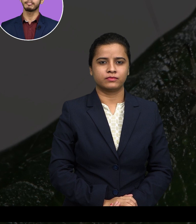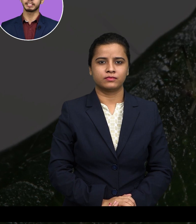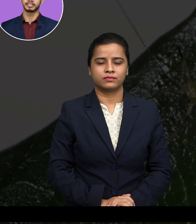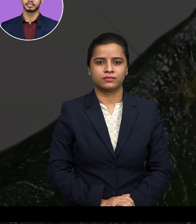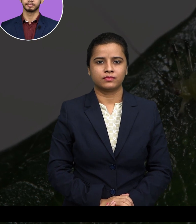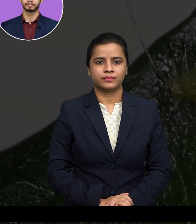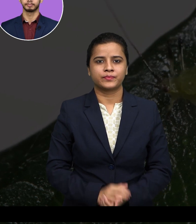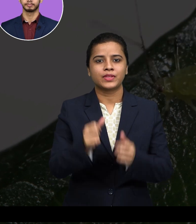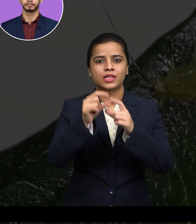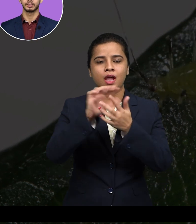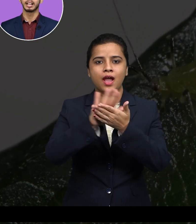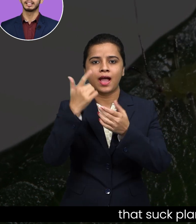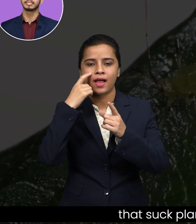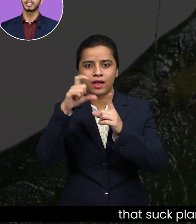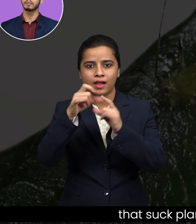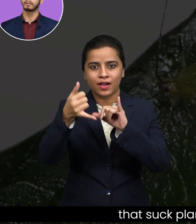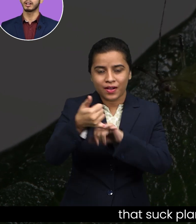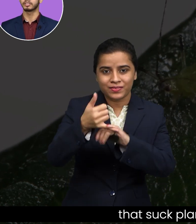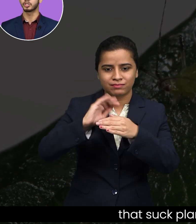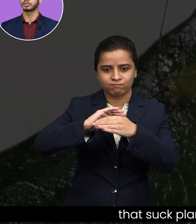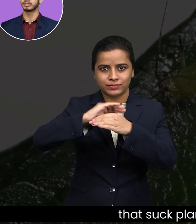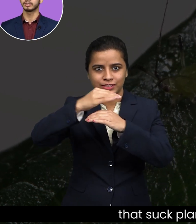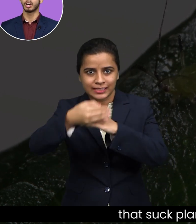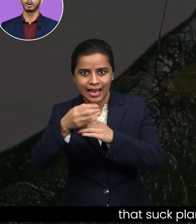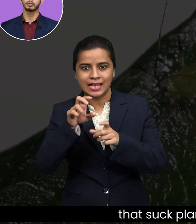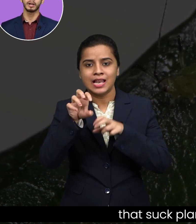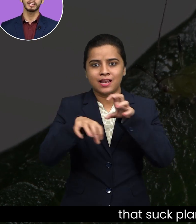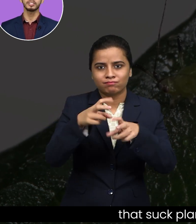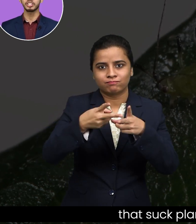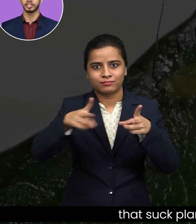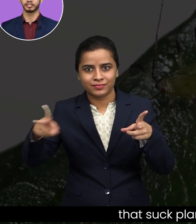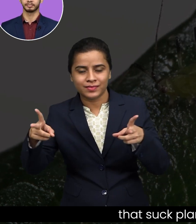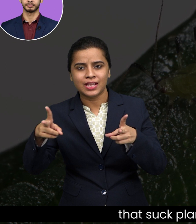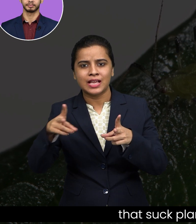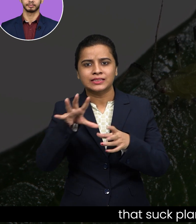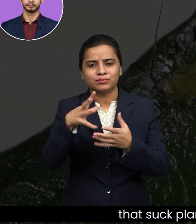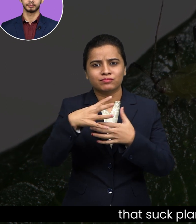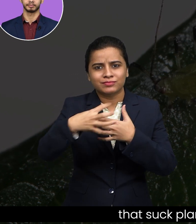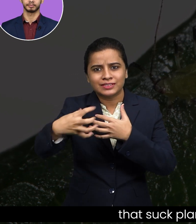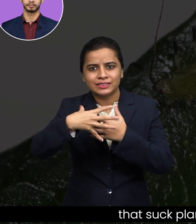The aphids that suck plant juices occupy a niche.